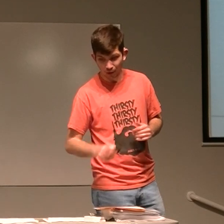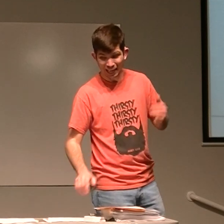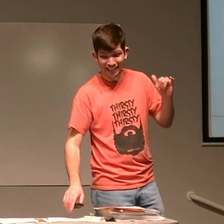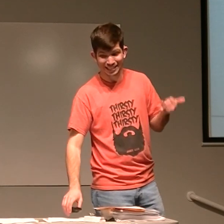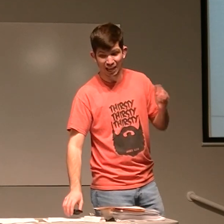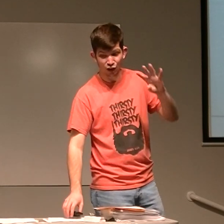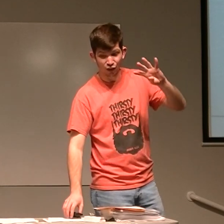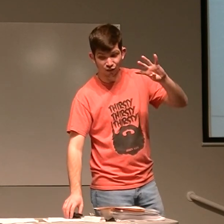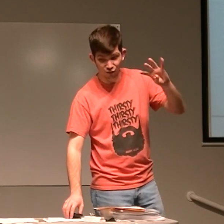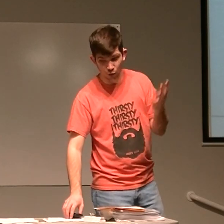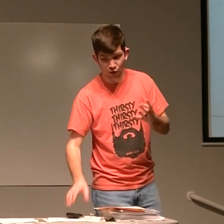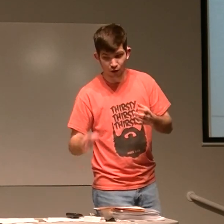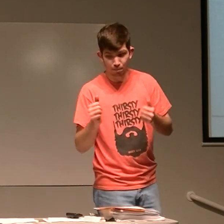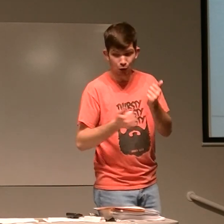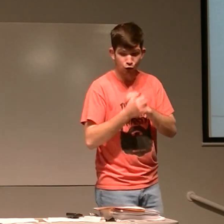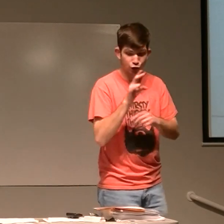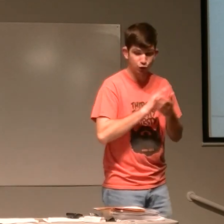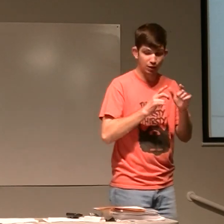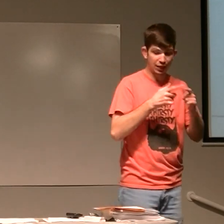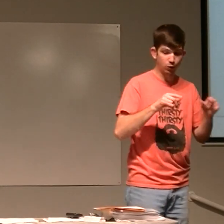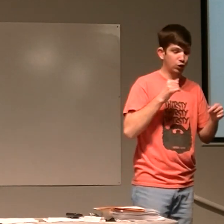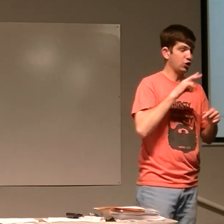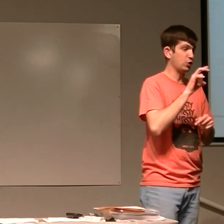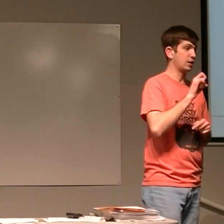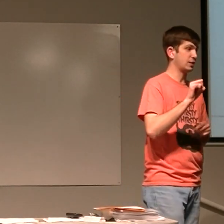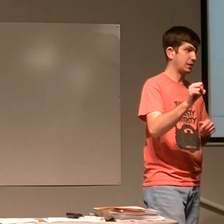And it's now the 4th most used language in the United States.